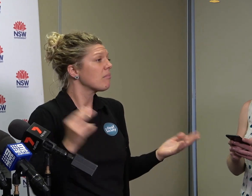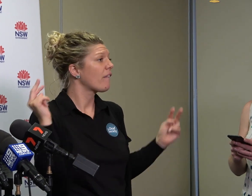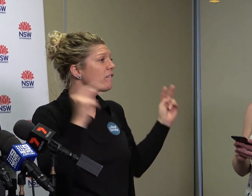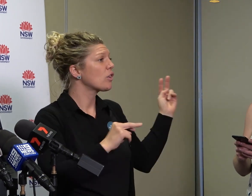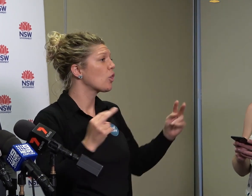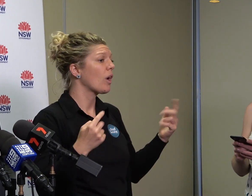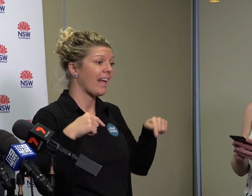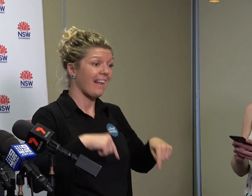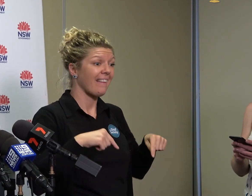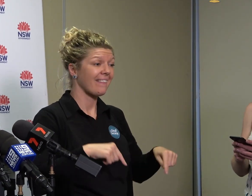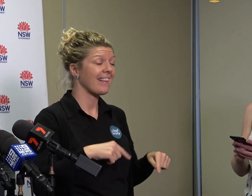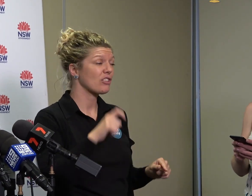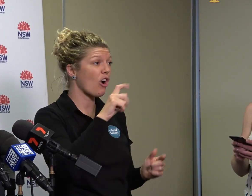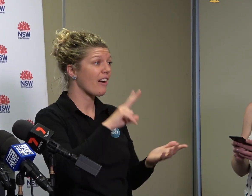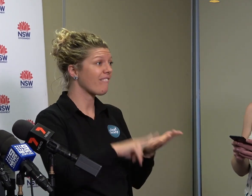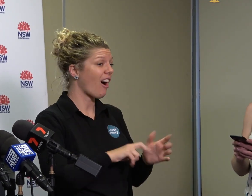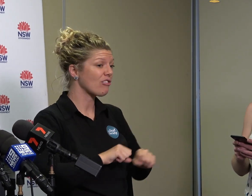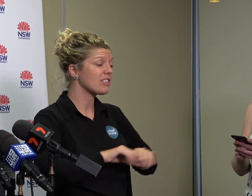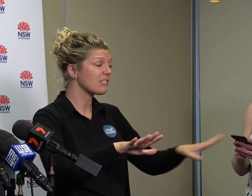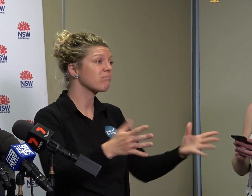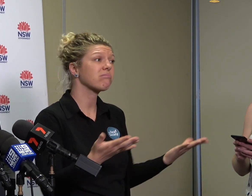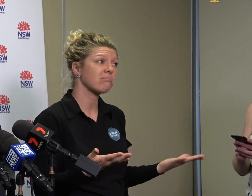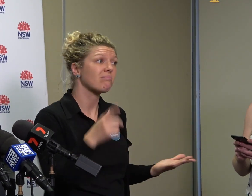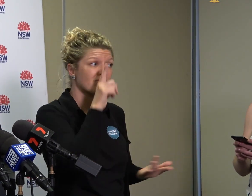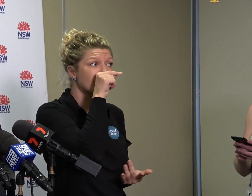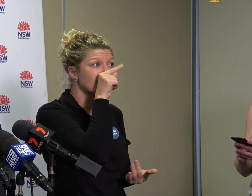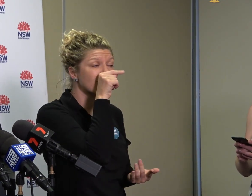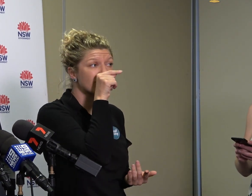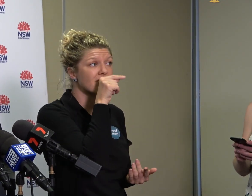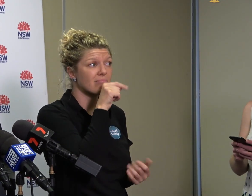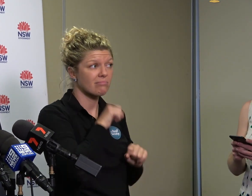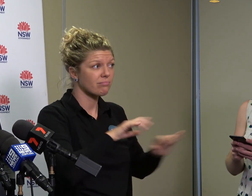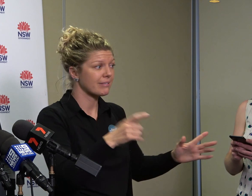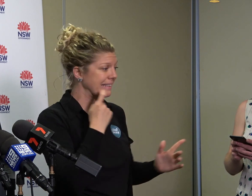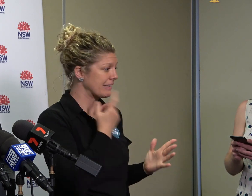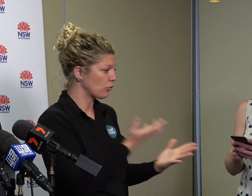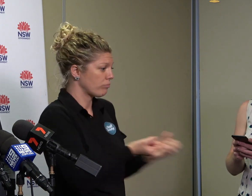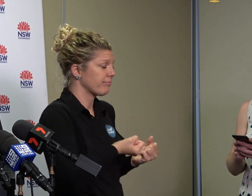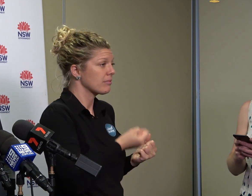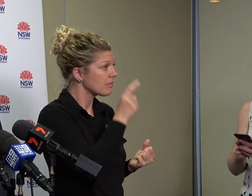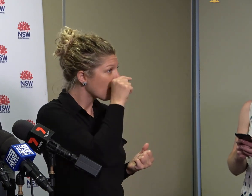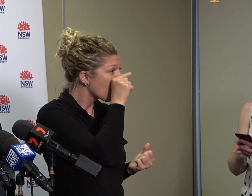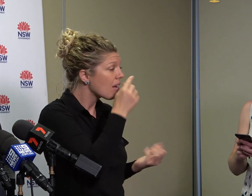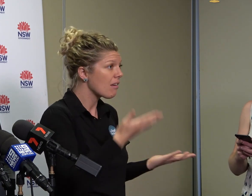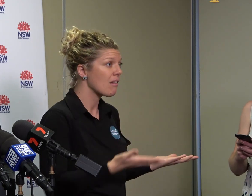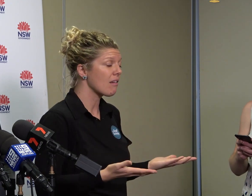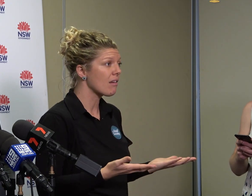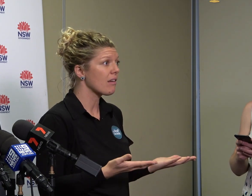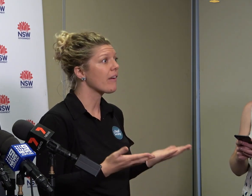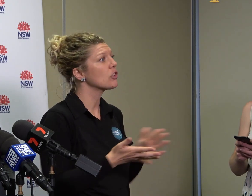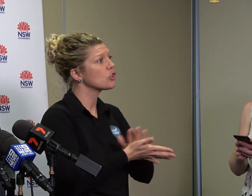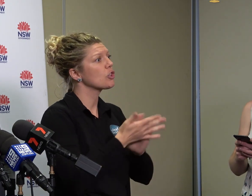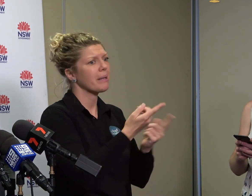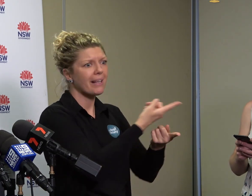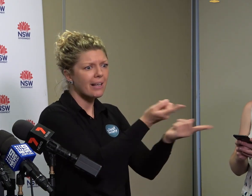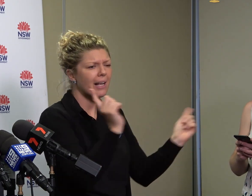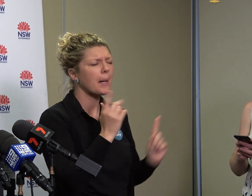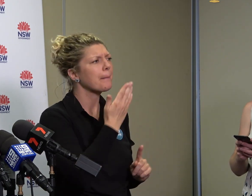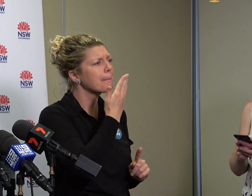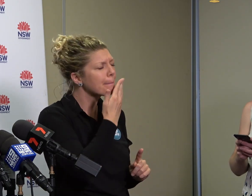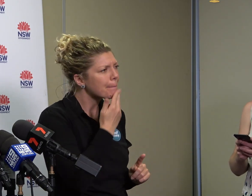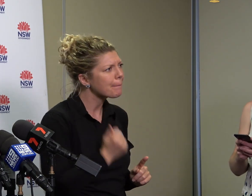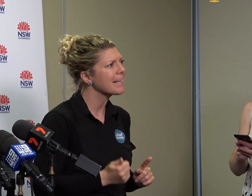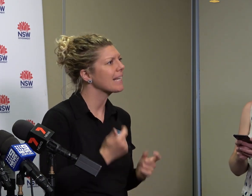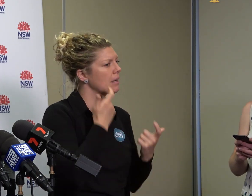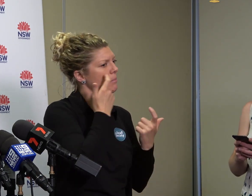this virus is quite capable now, we know, of being transmitted, and the community would be well advised to